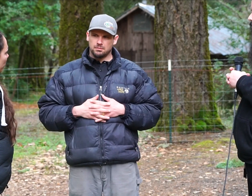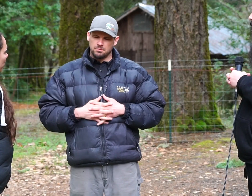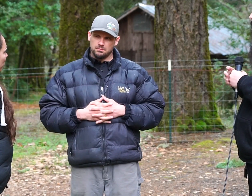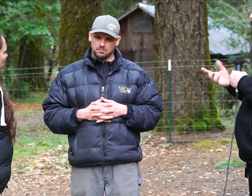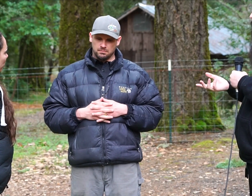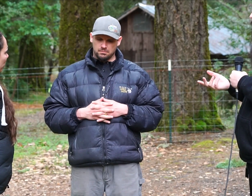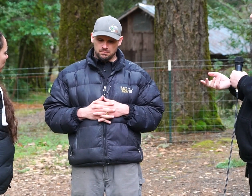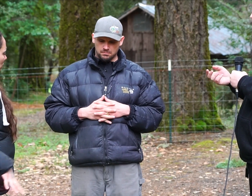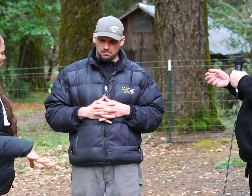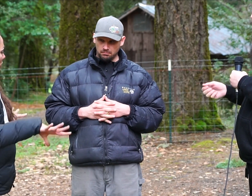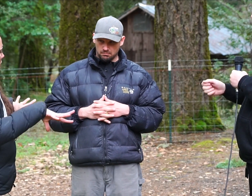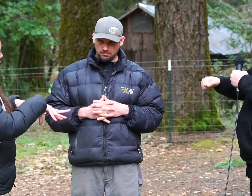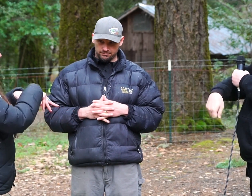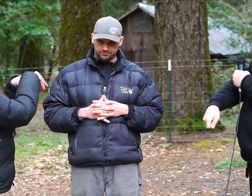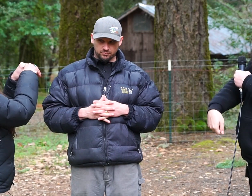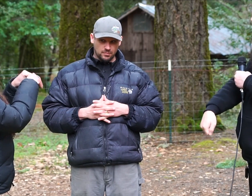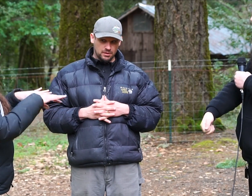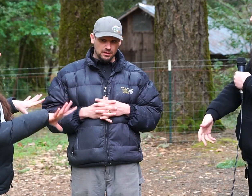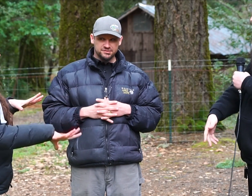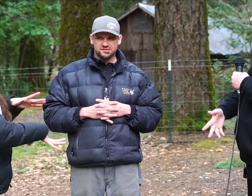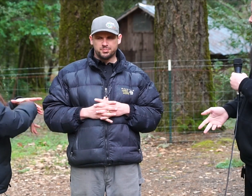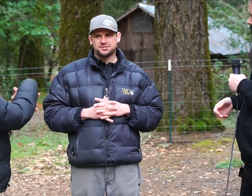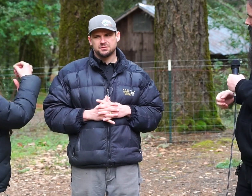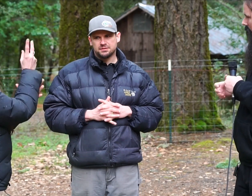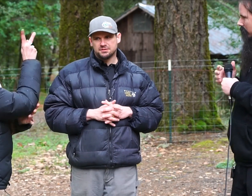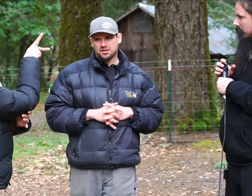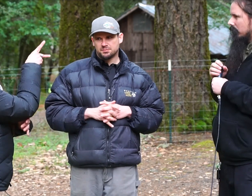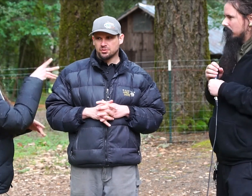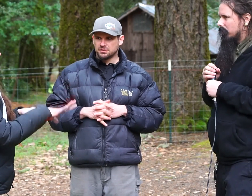or is that too much like to watering the it's just a pitcher that you're trying to put